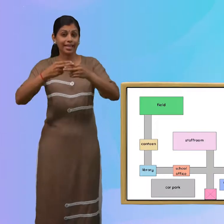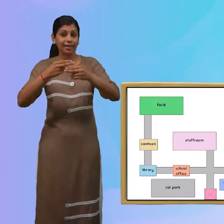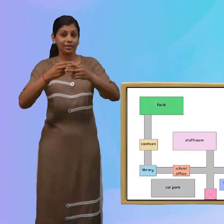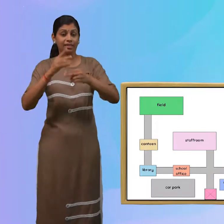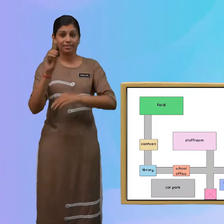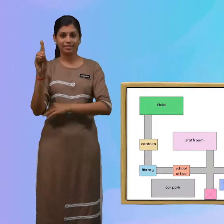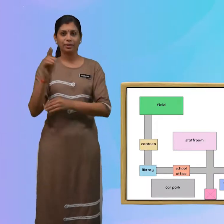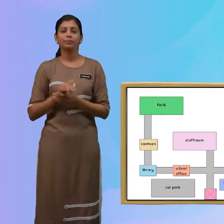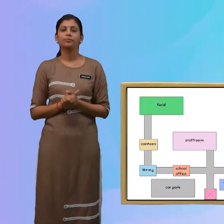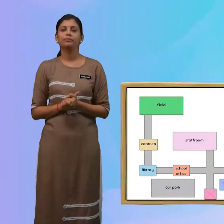named.